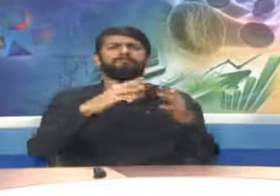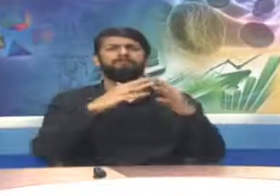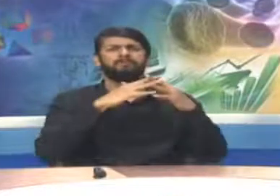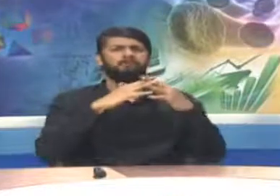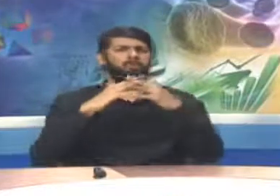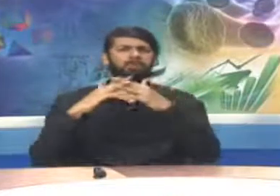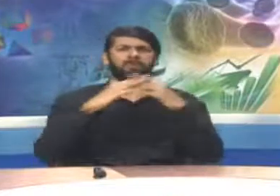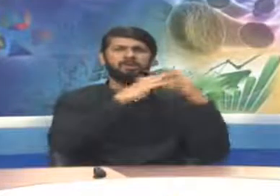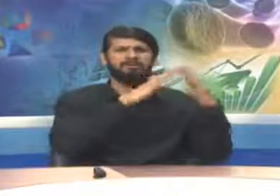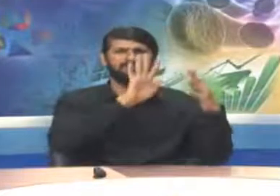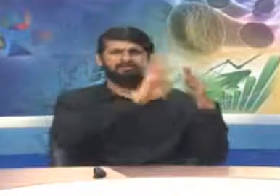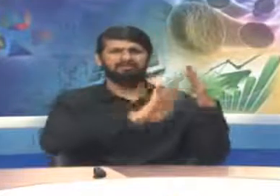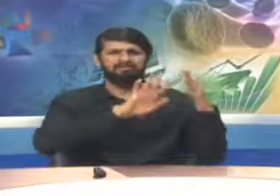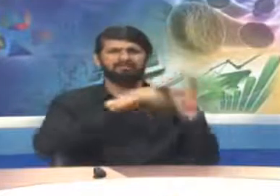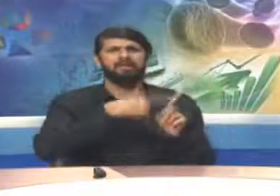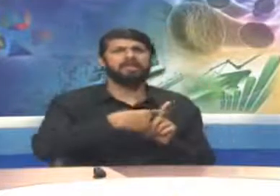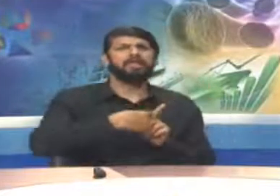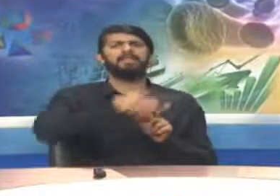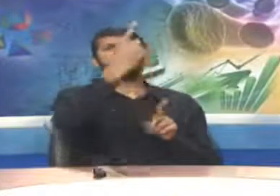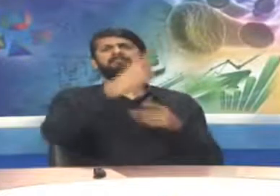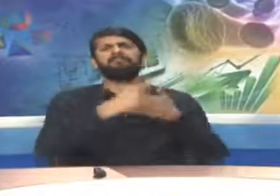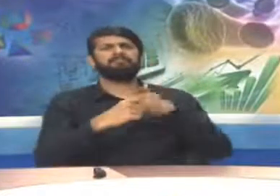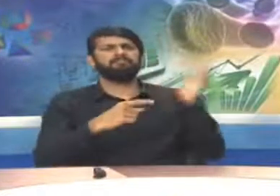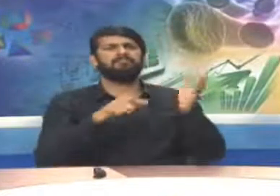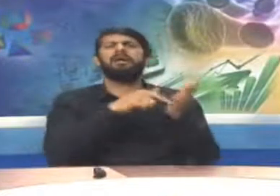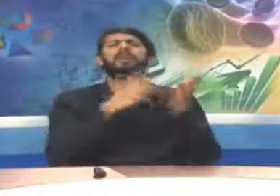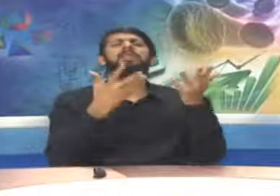Gandhi as the critic of Western civilization.